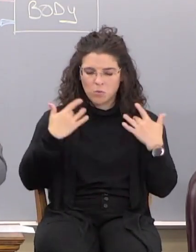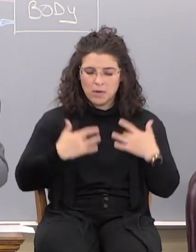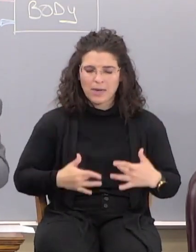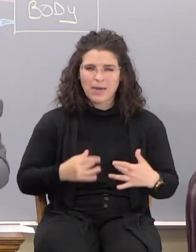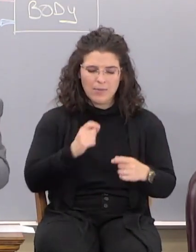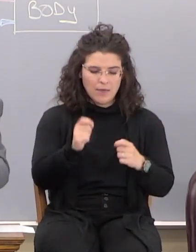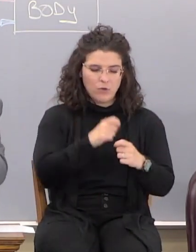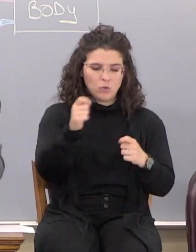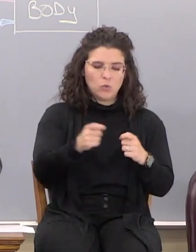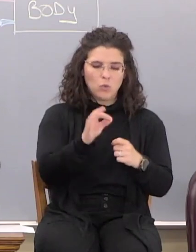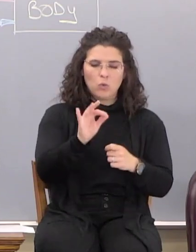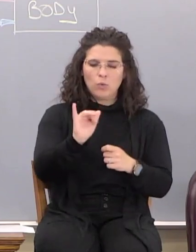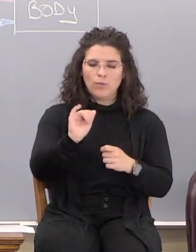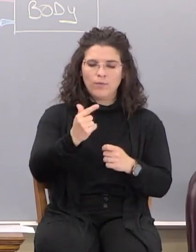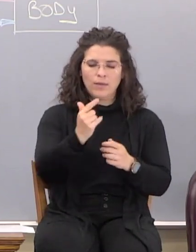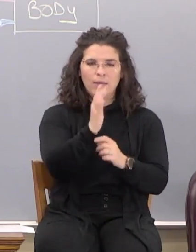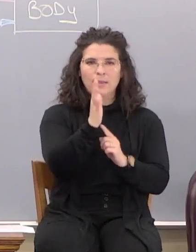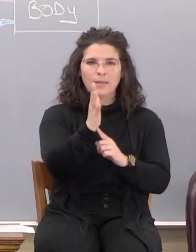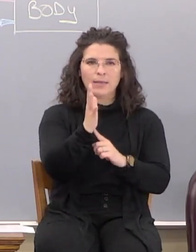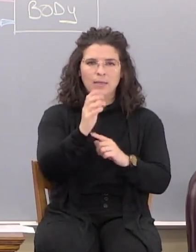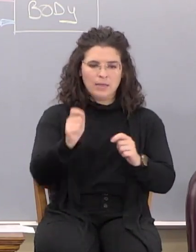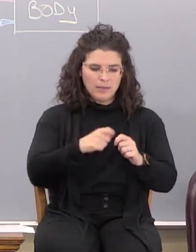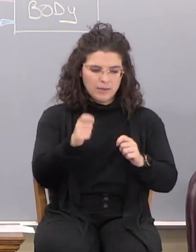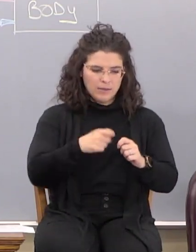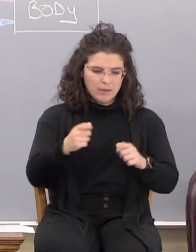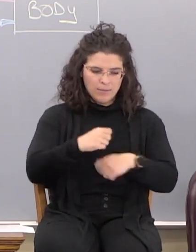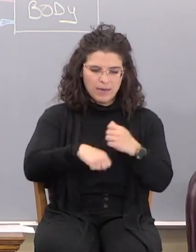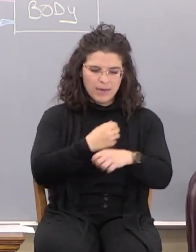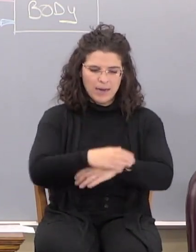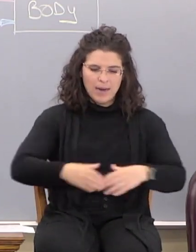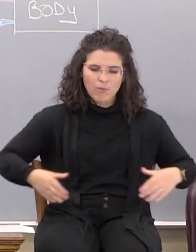fig leaves together and made themselves aprons.